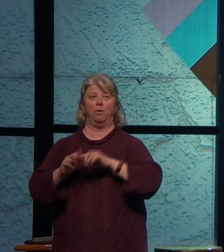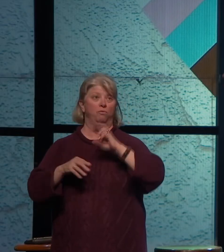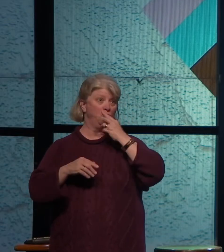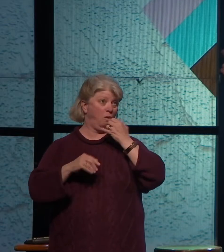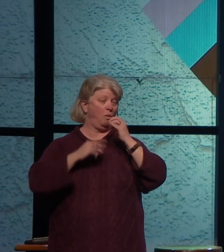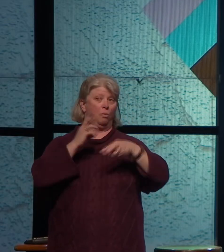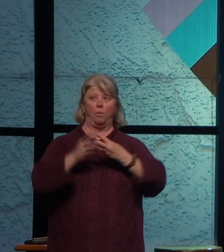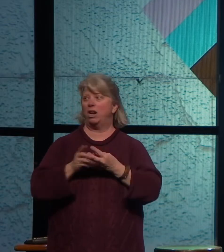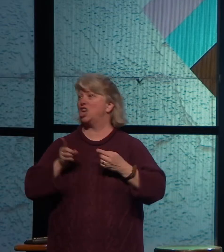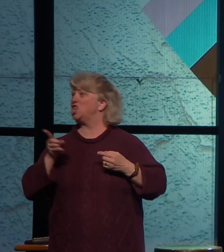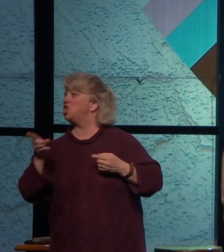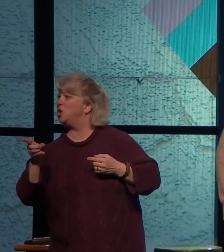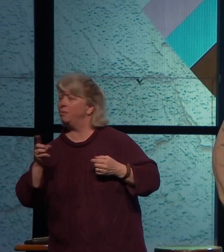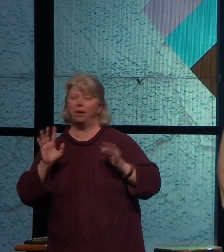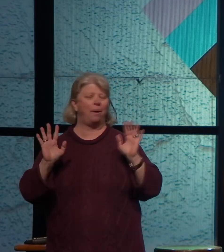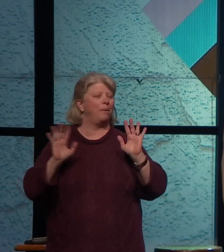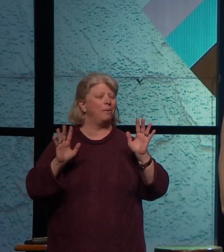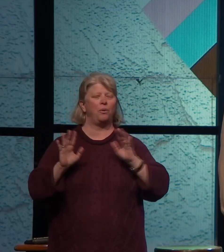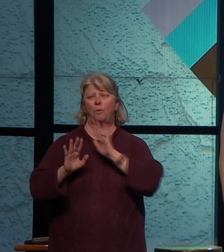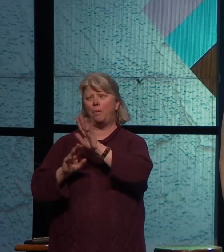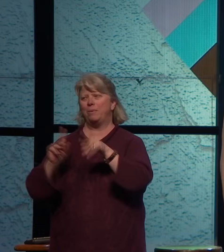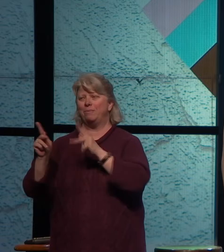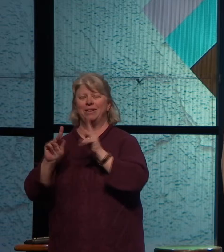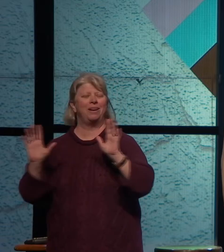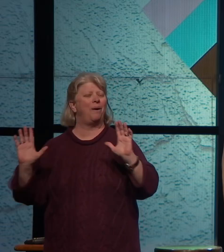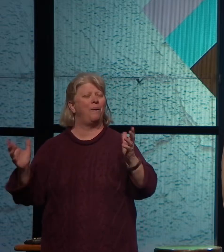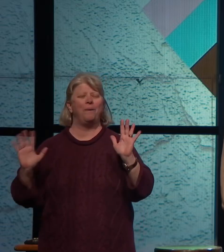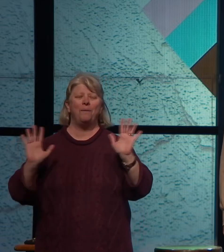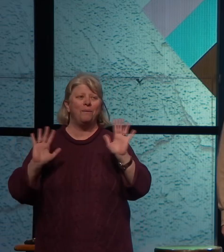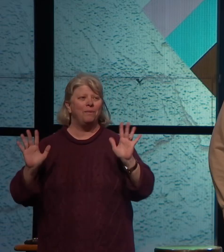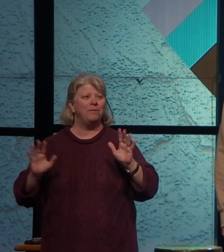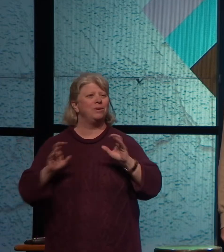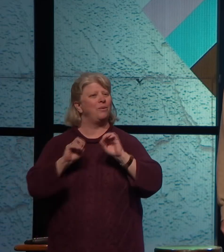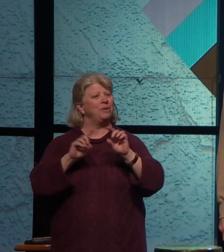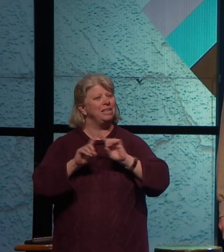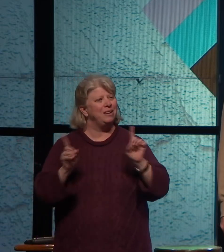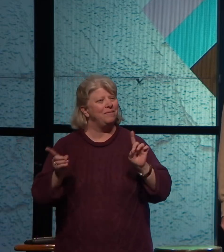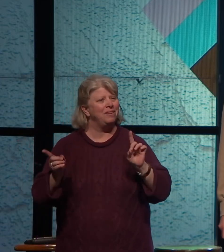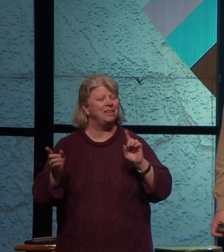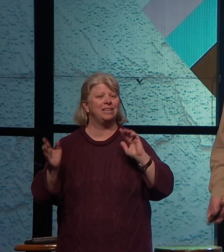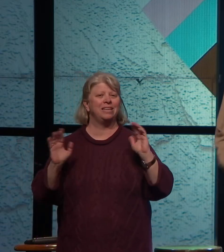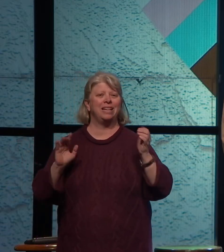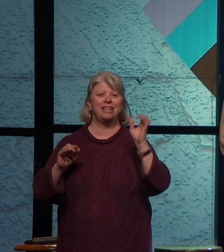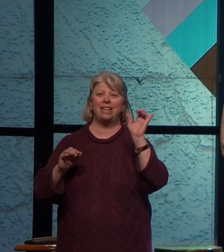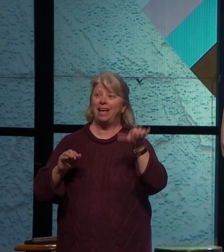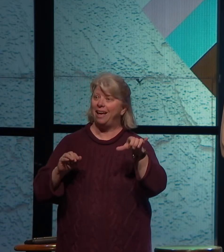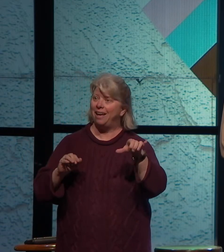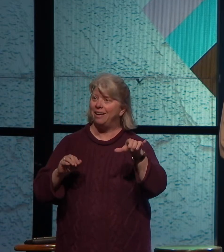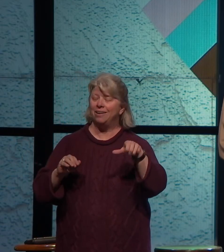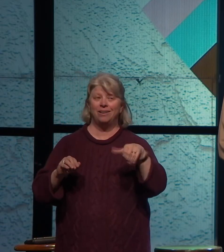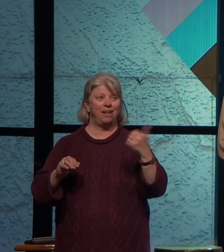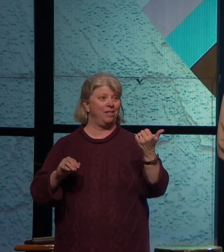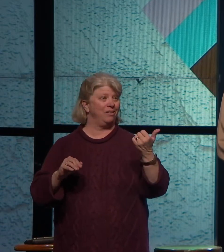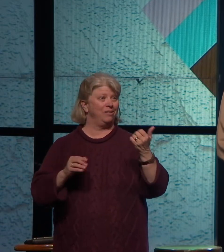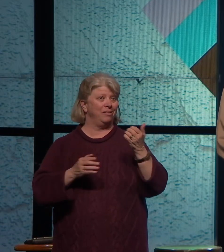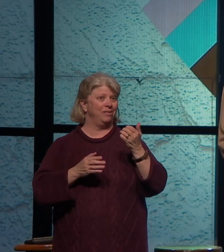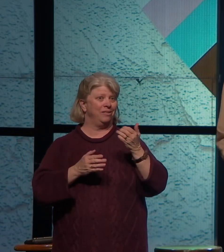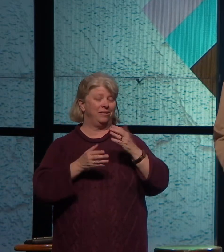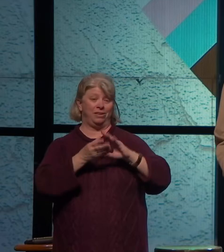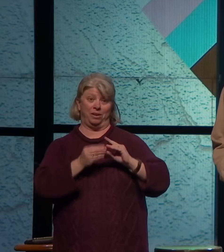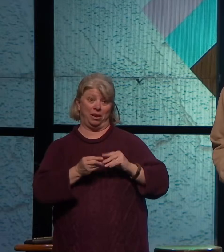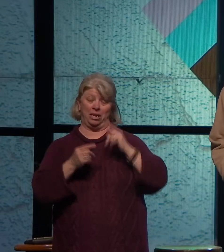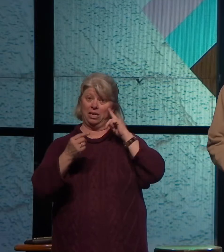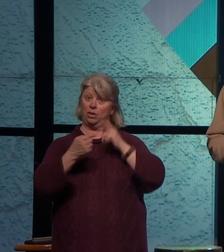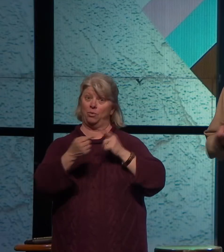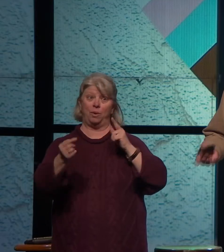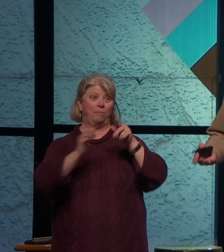world, you and all your people. There's no difference than than that in any other side, right? Like, I can disagree